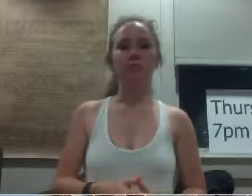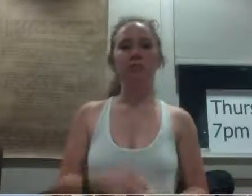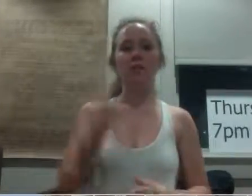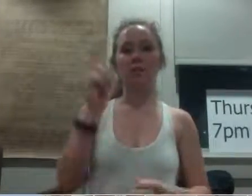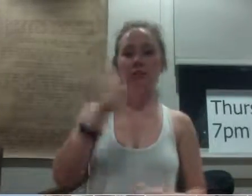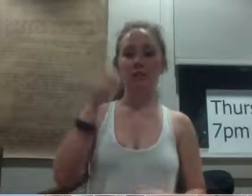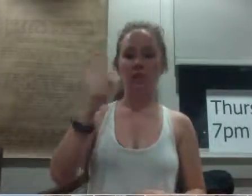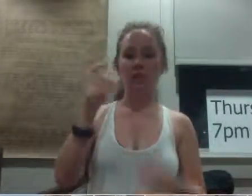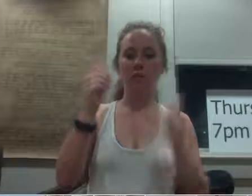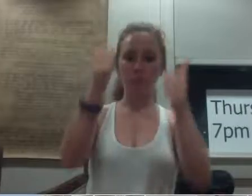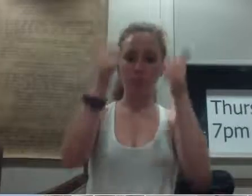environment.